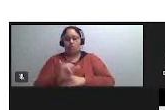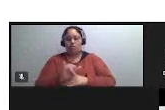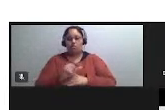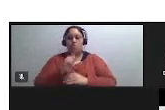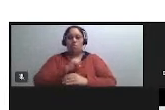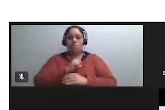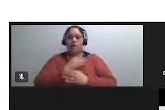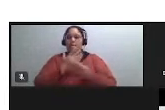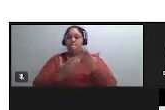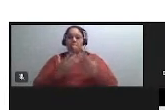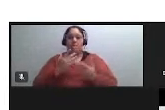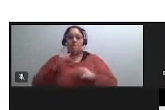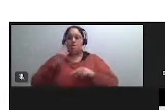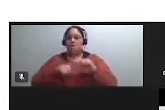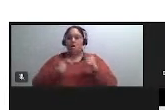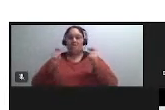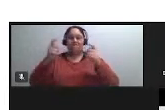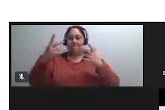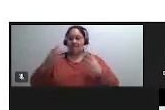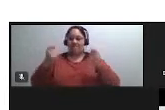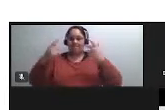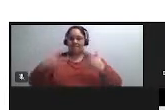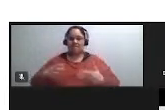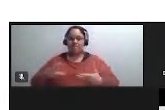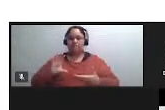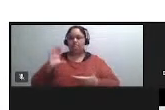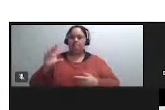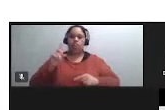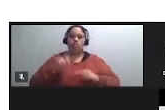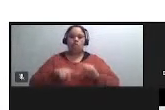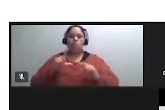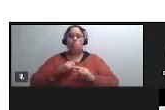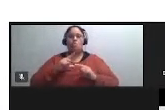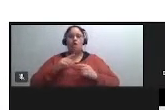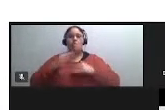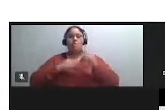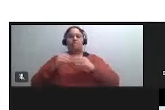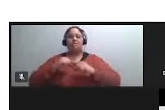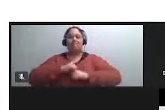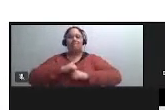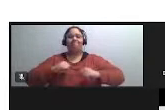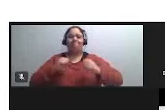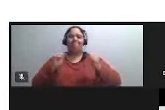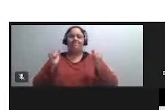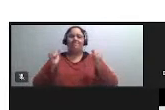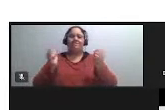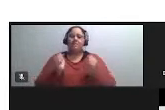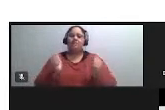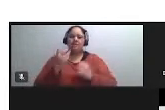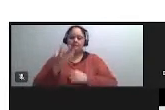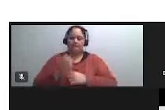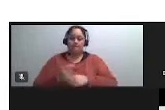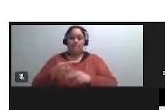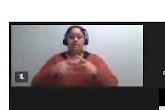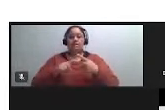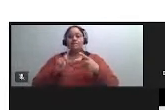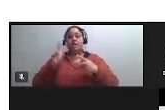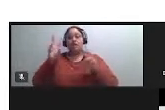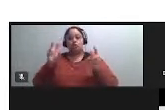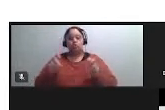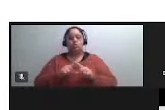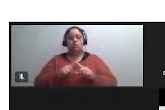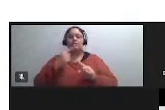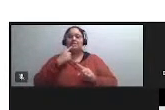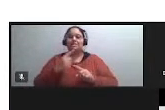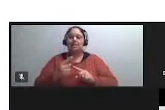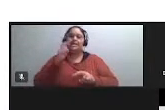not be feasible given the space constraints in the building. The second issue they raised was the need to strengthen security at the walk-through